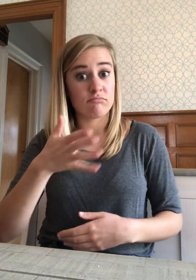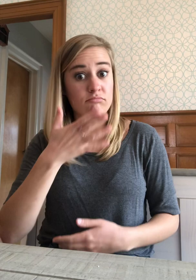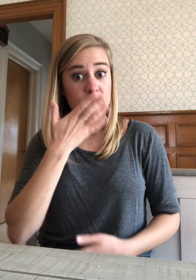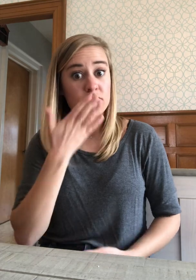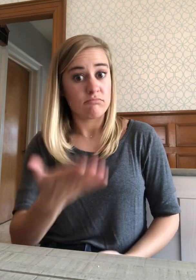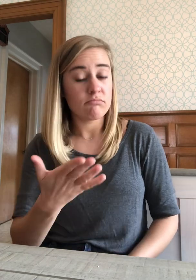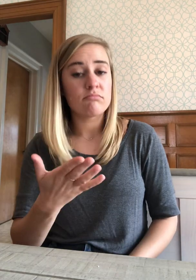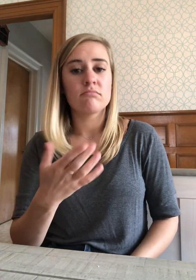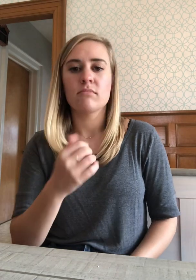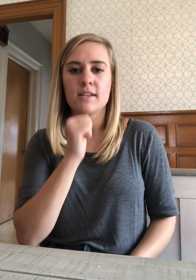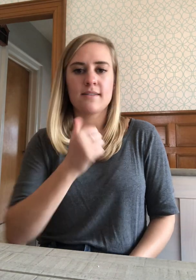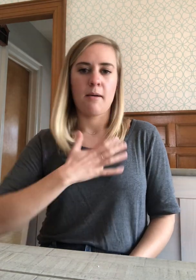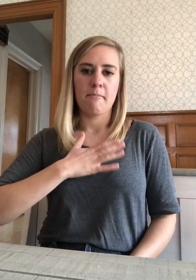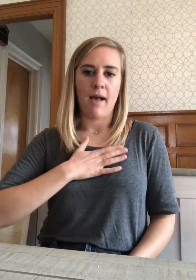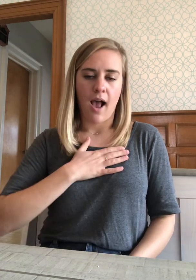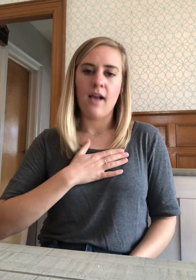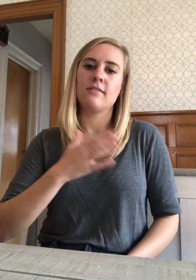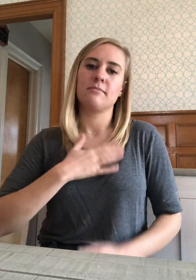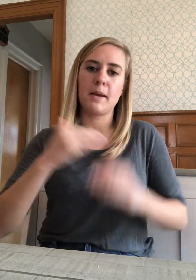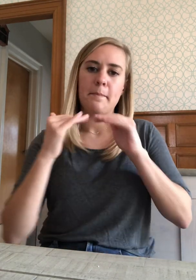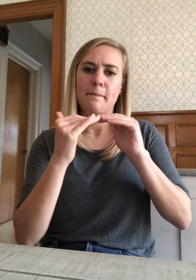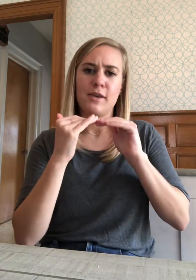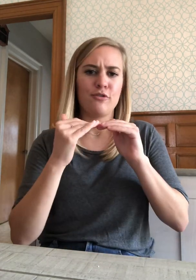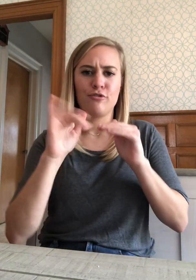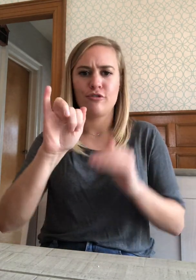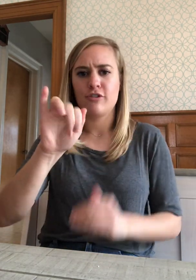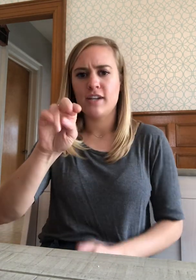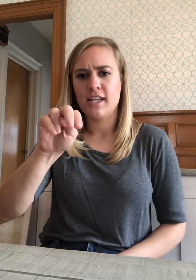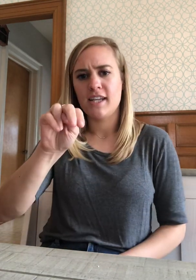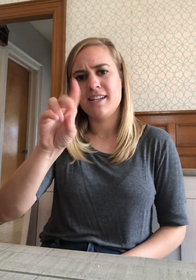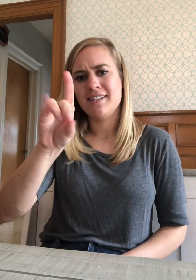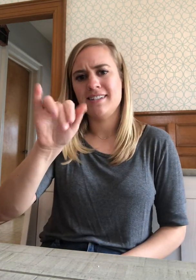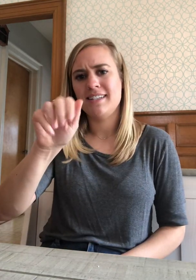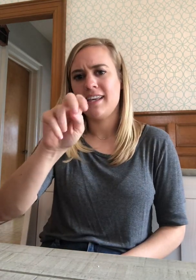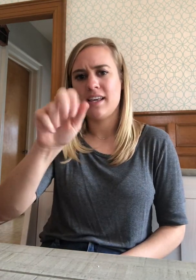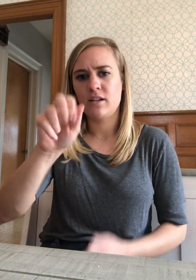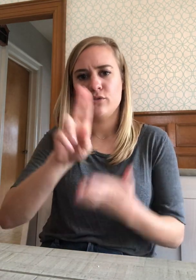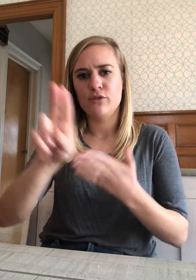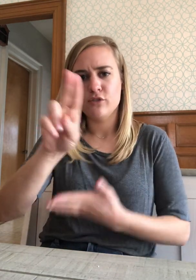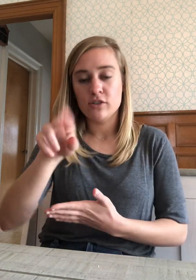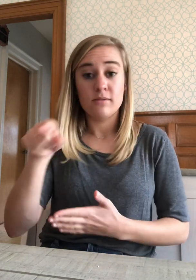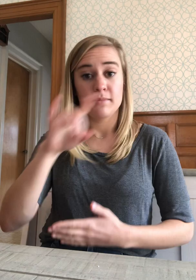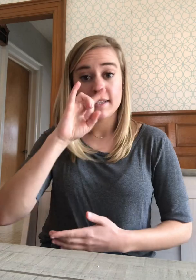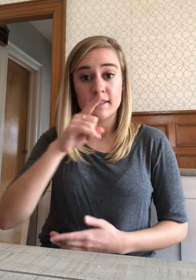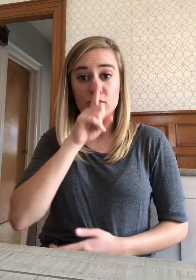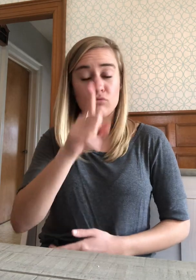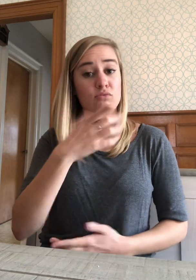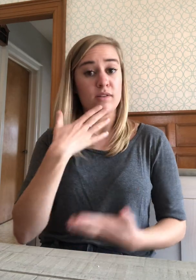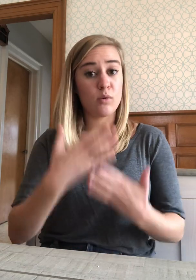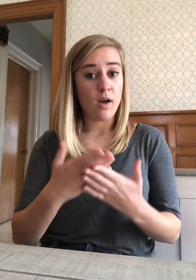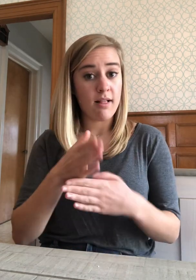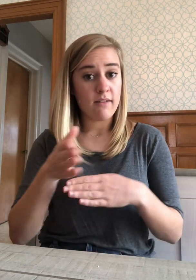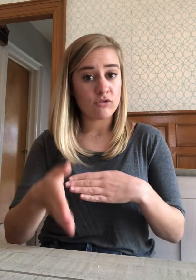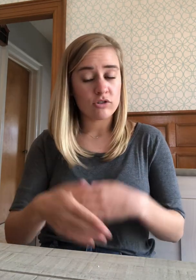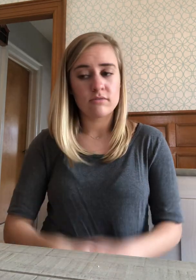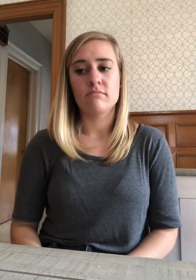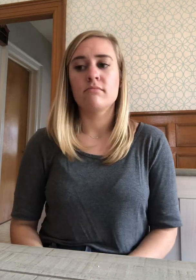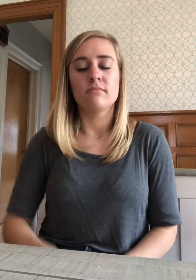from Indiana University when we were out there. But this kid did remarkably well. Remember what I said